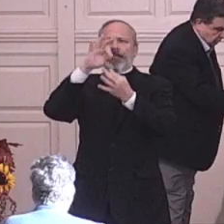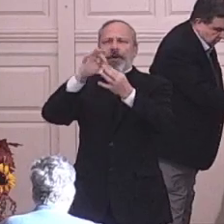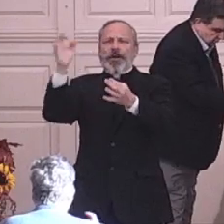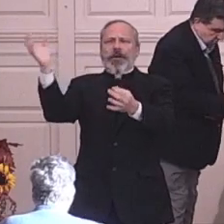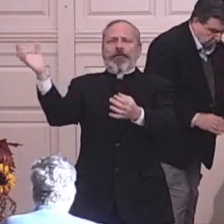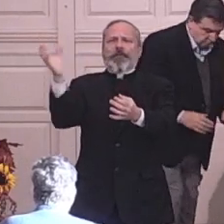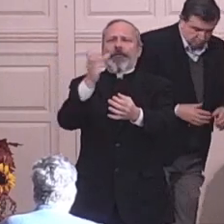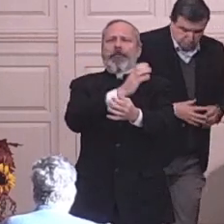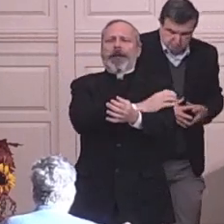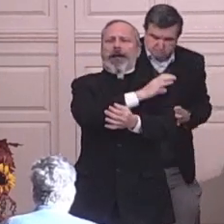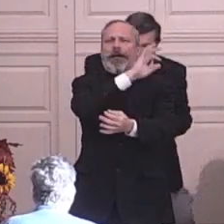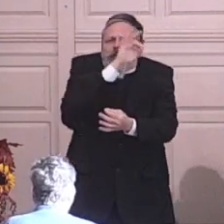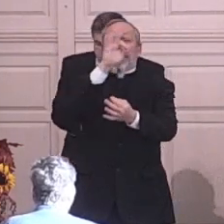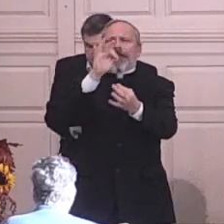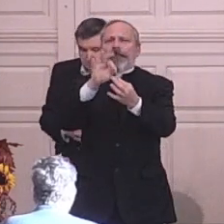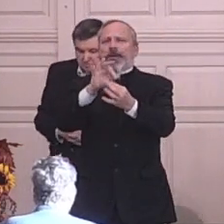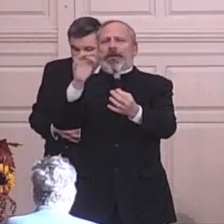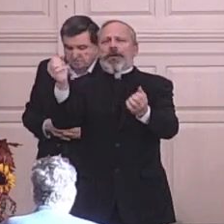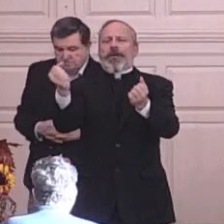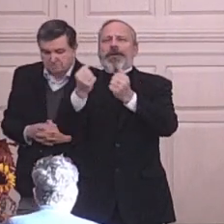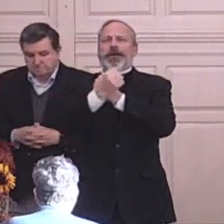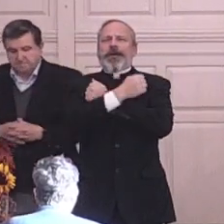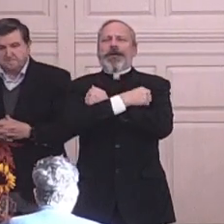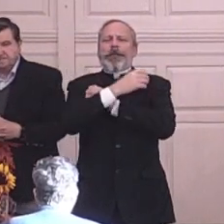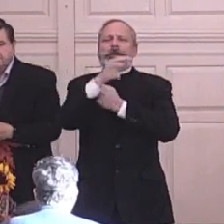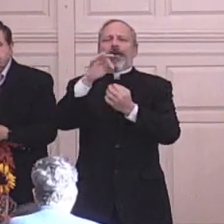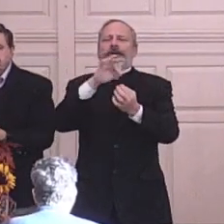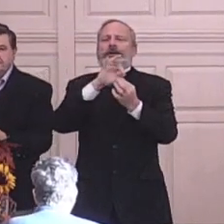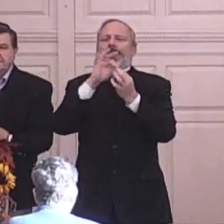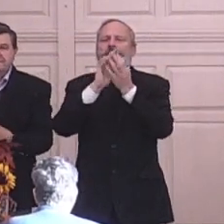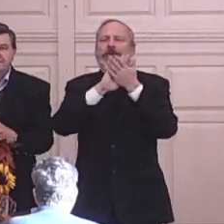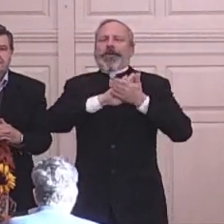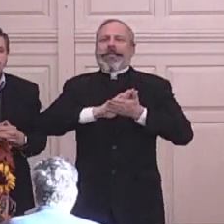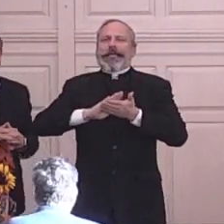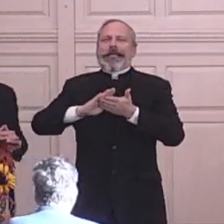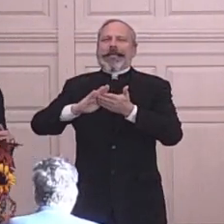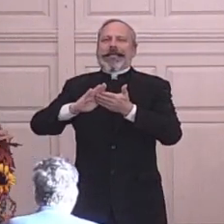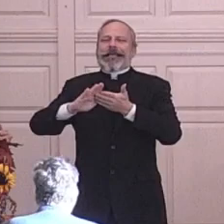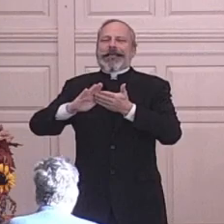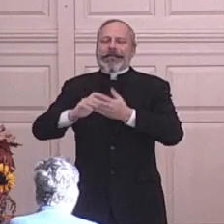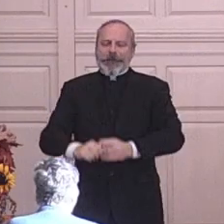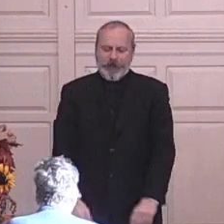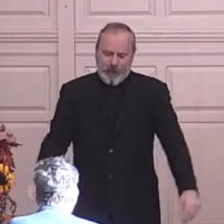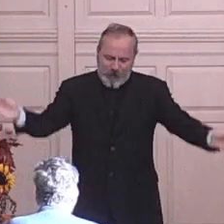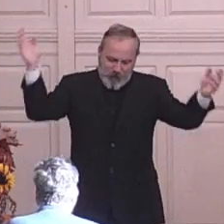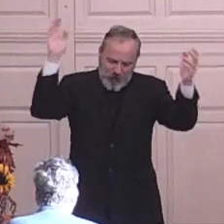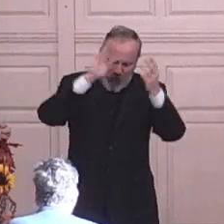in power, in love and purity.